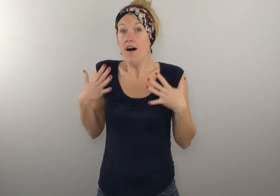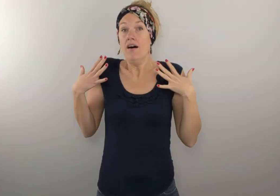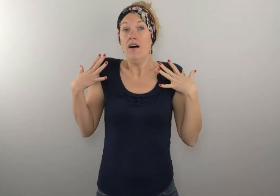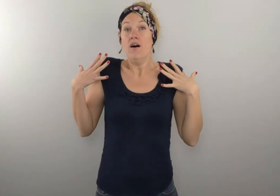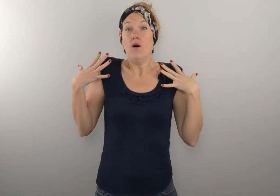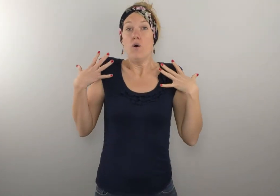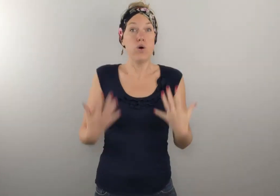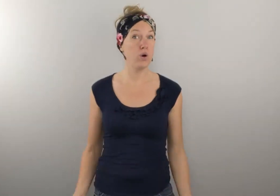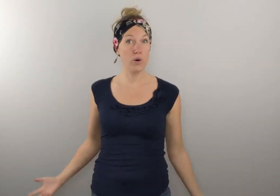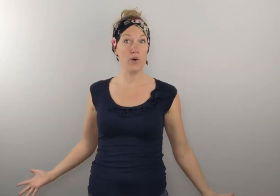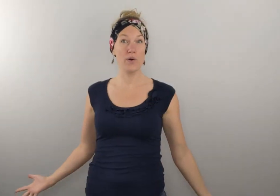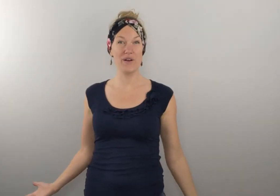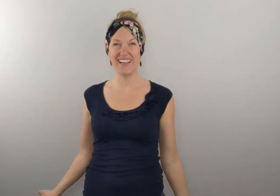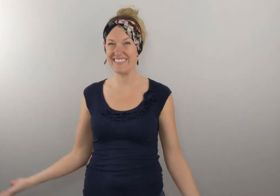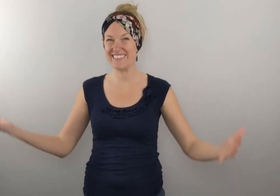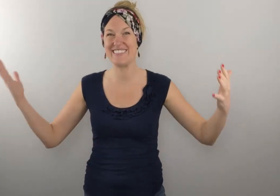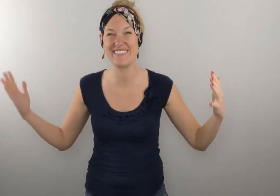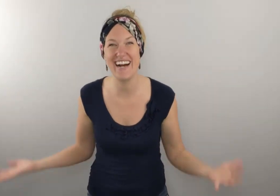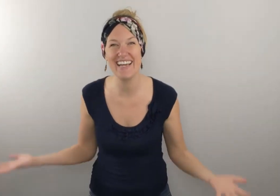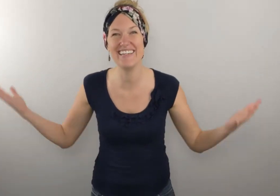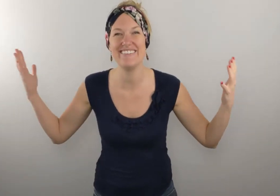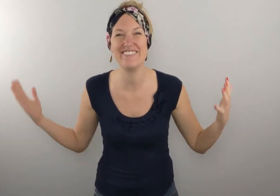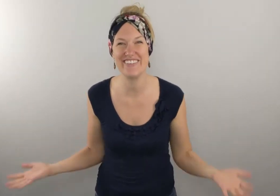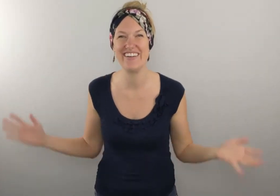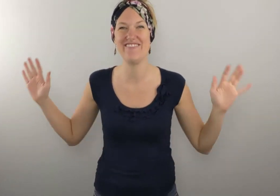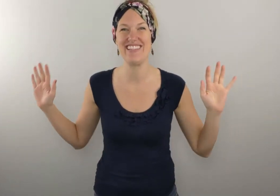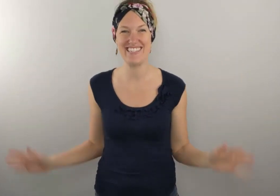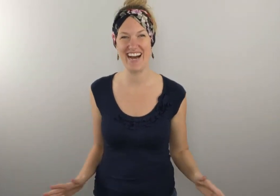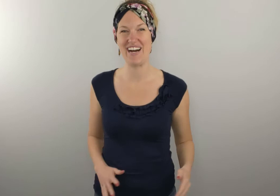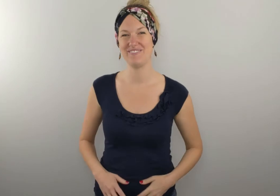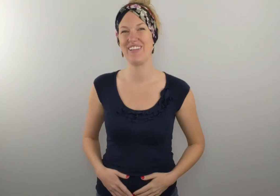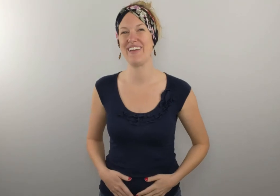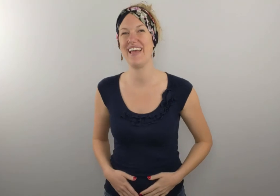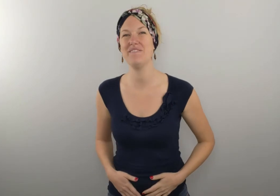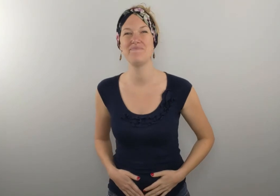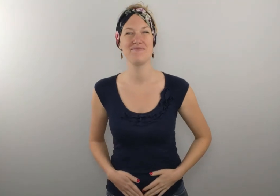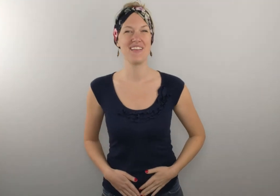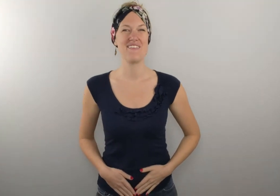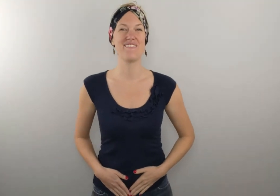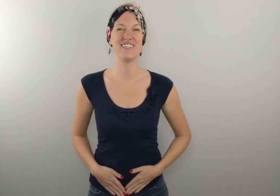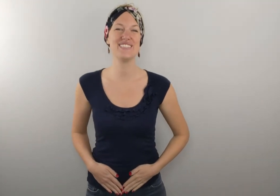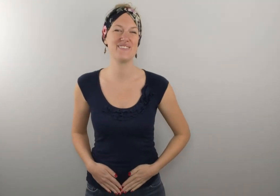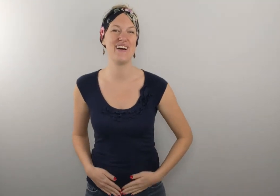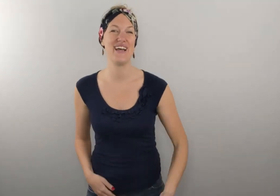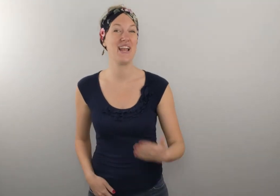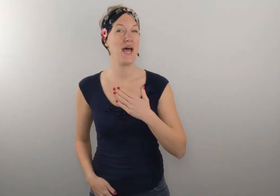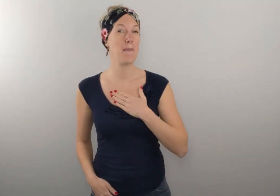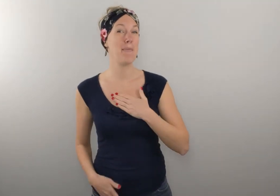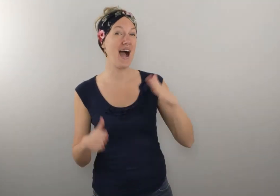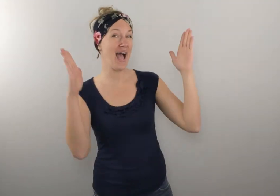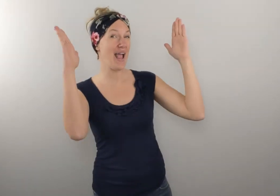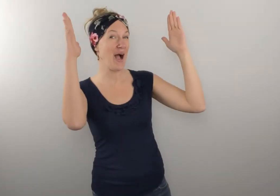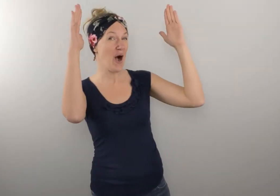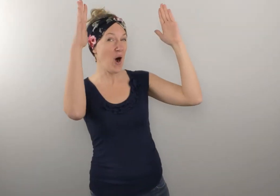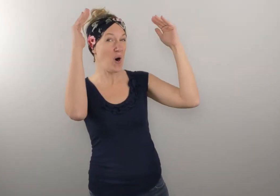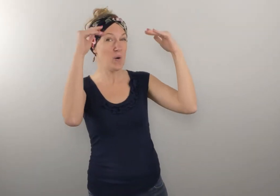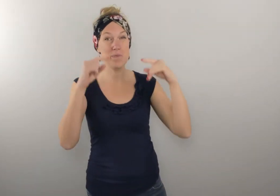breath. Let's try it from the top, okay? Verse 1, my hope